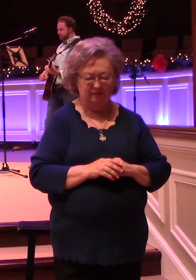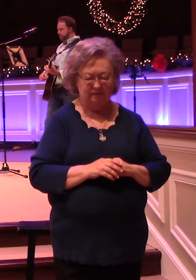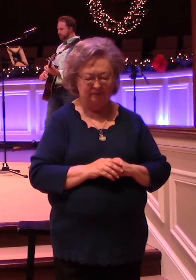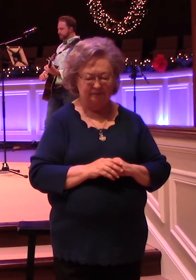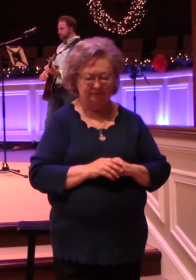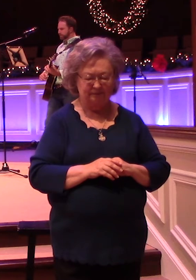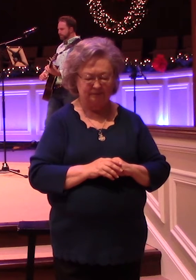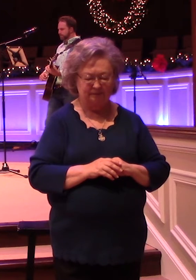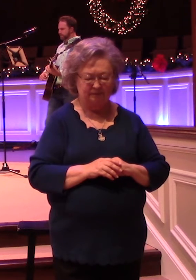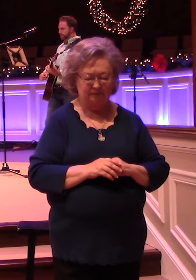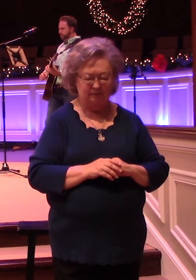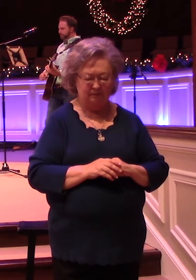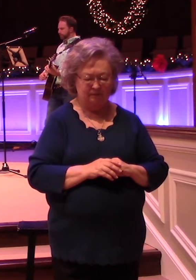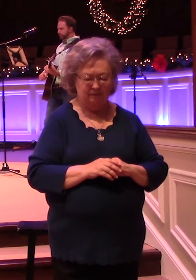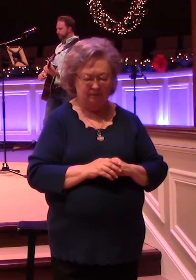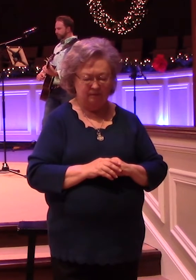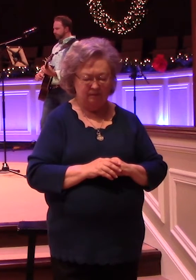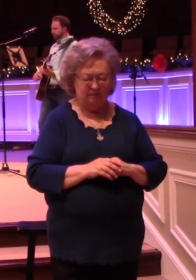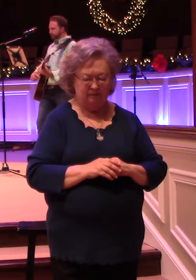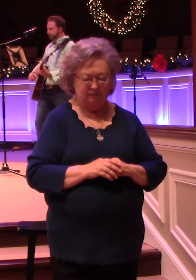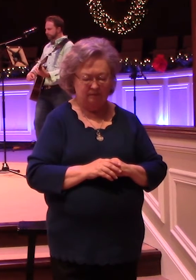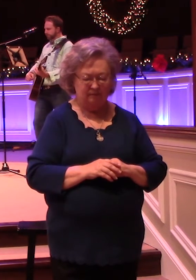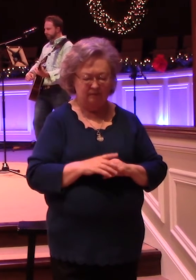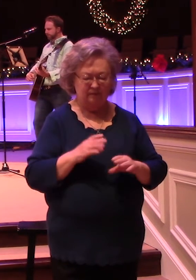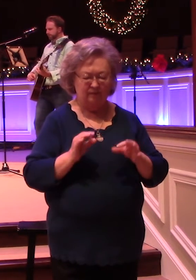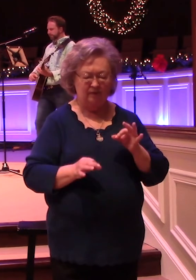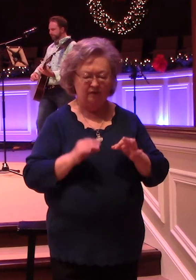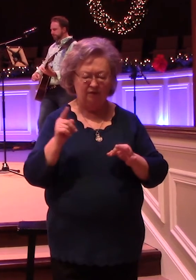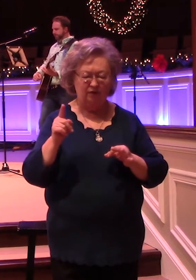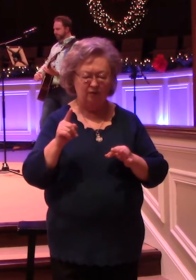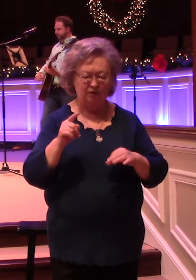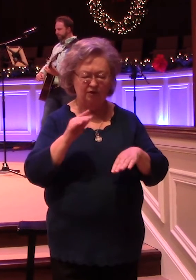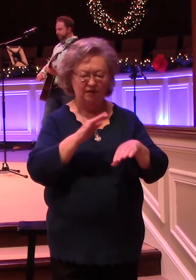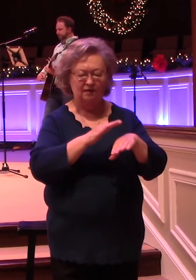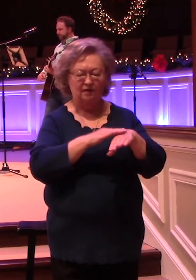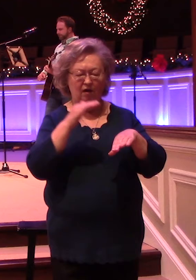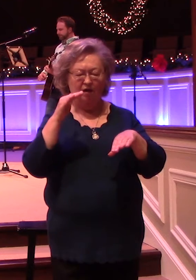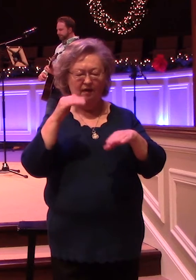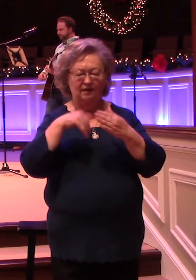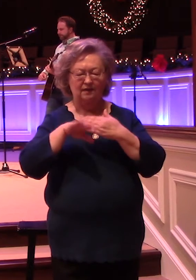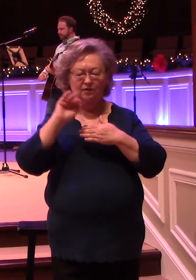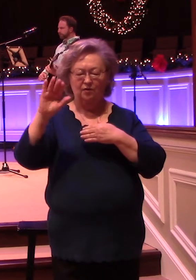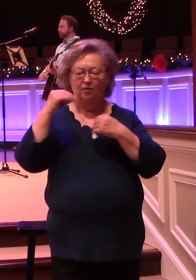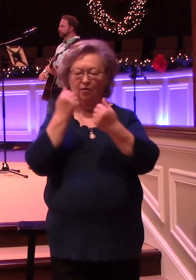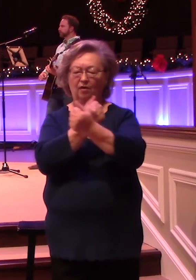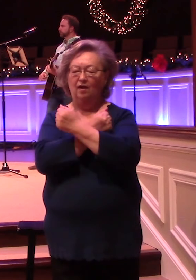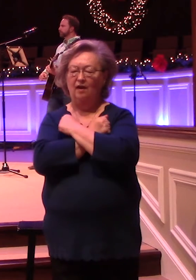Lord, would you call us into your love relationship, and then would you